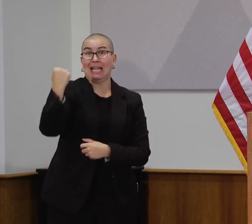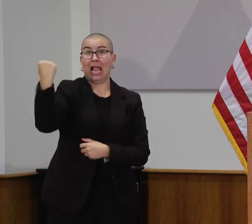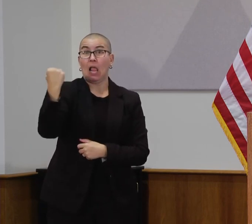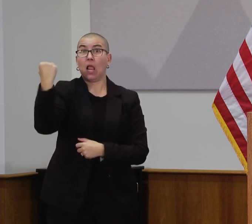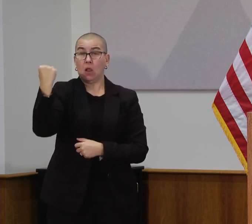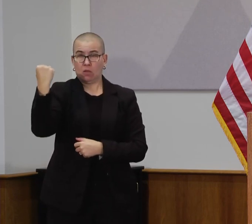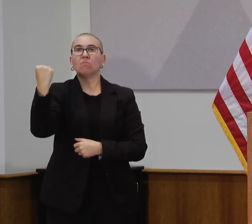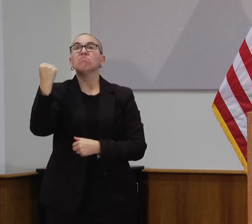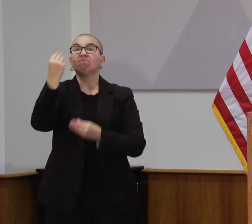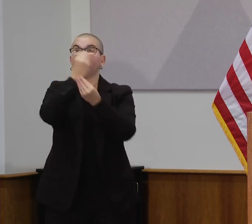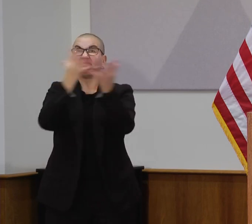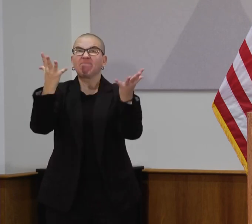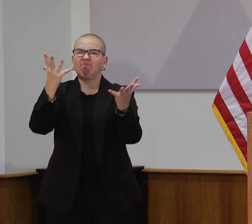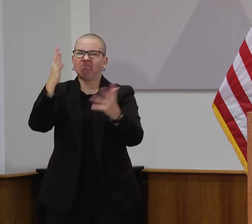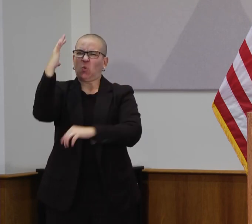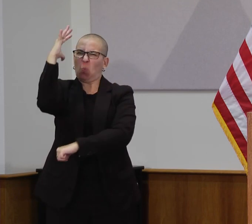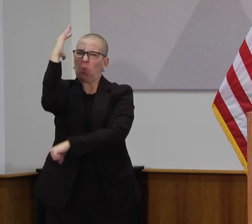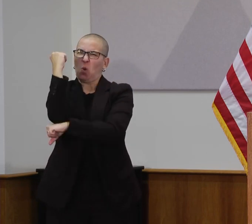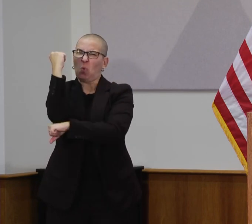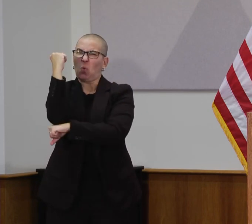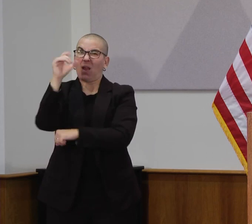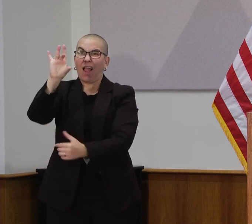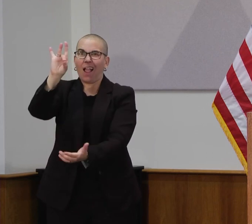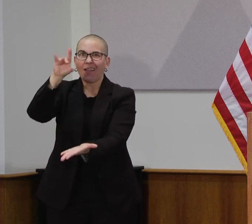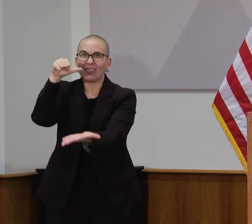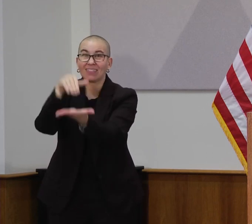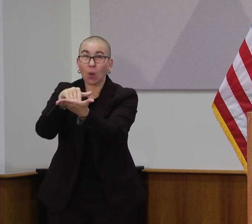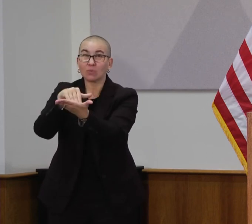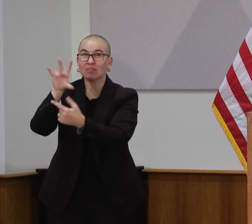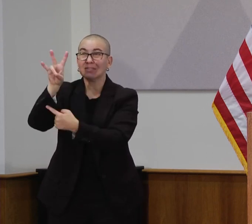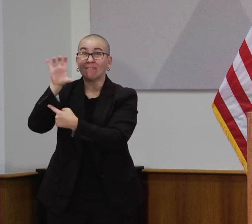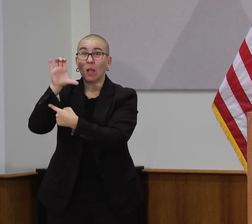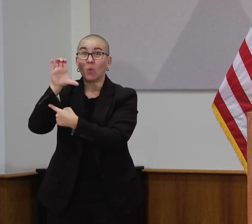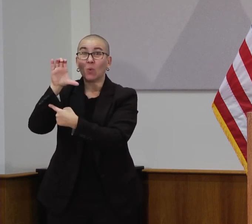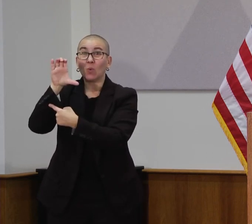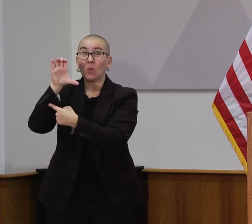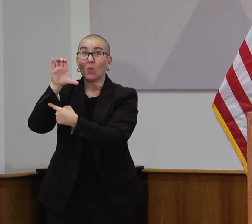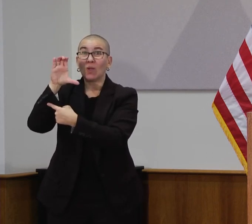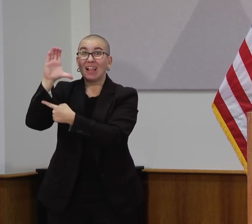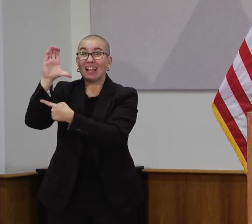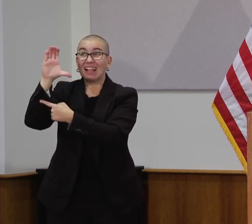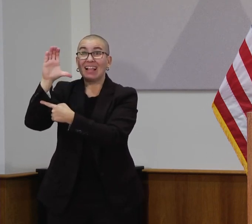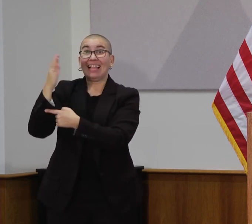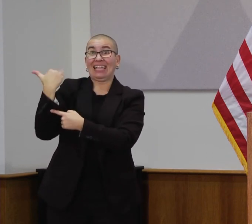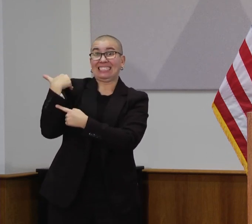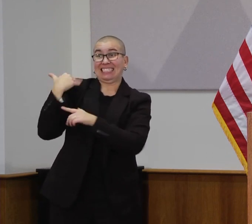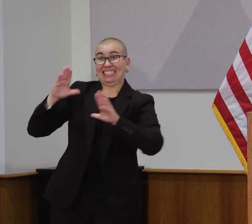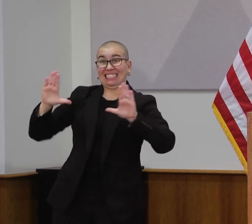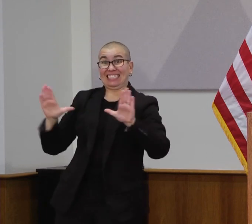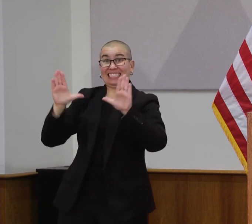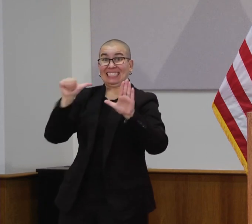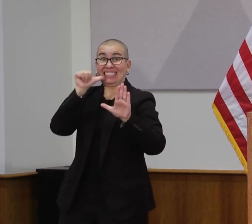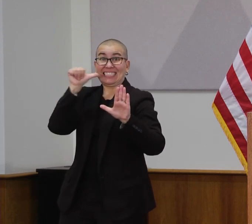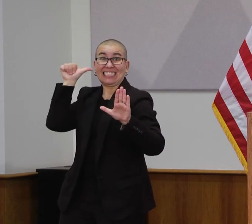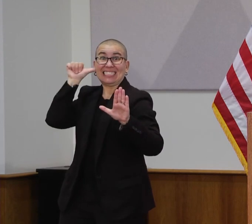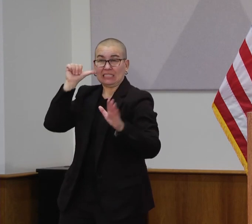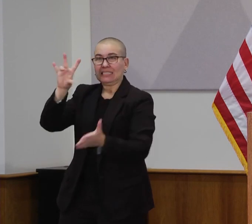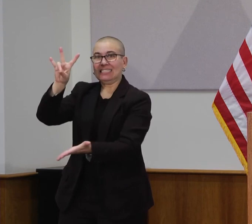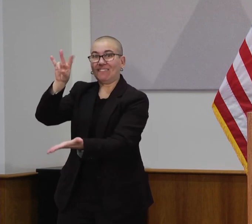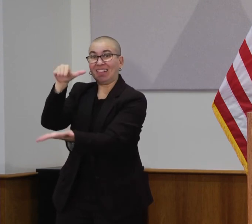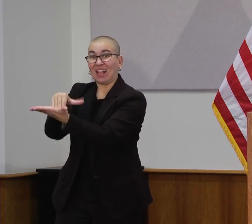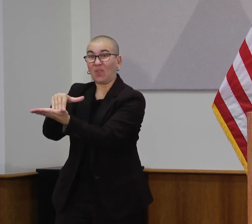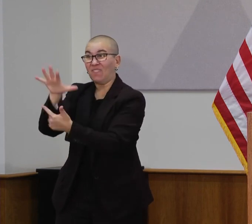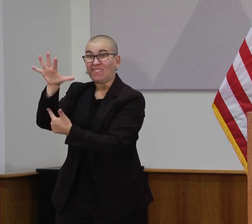record of nearly 8,700 cases. Sunday, only 7,500. This means we